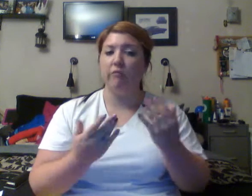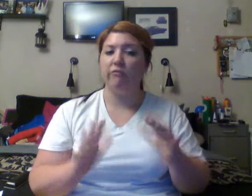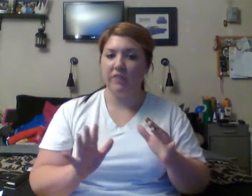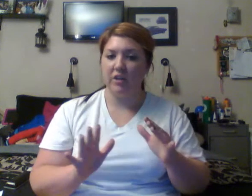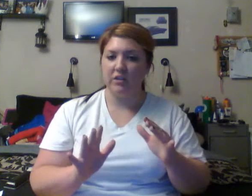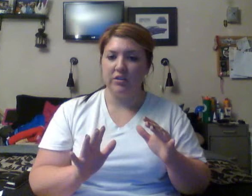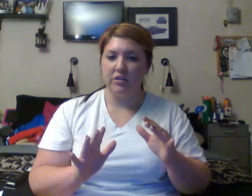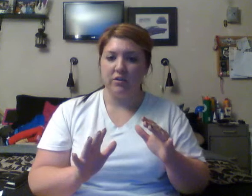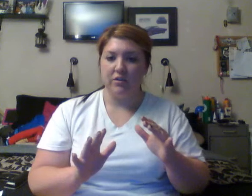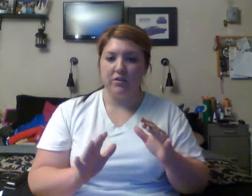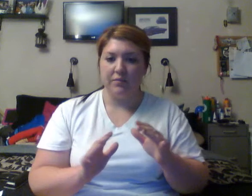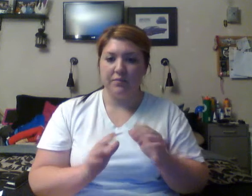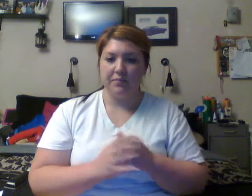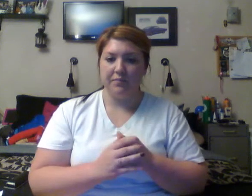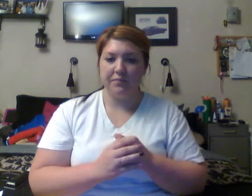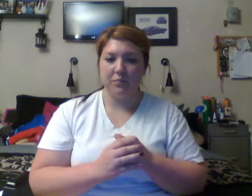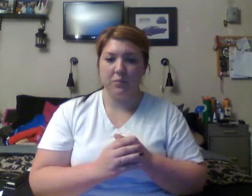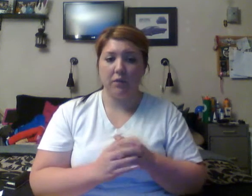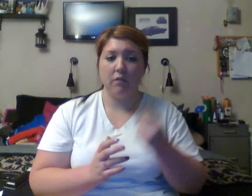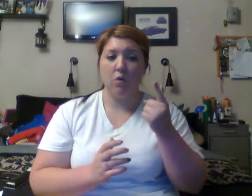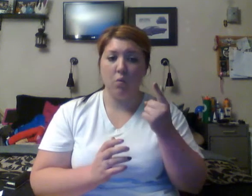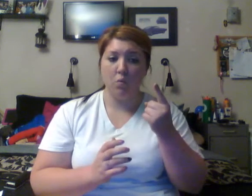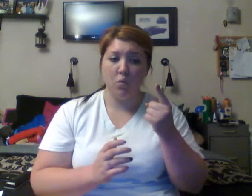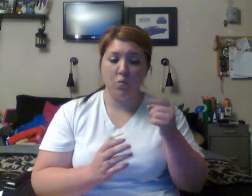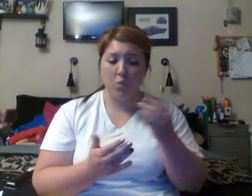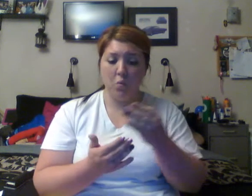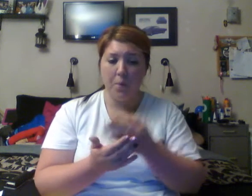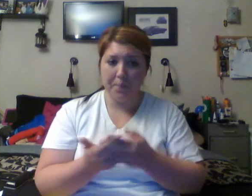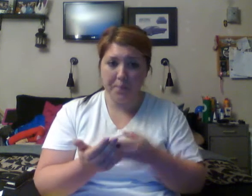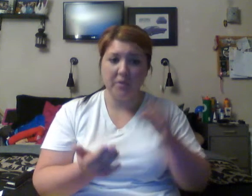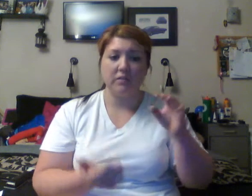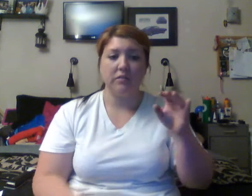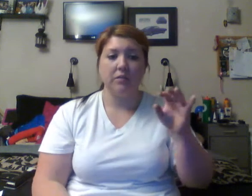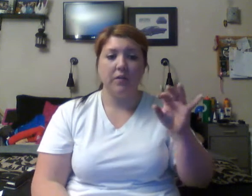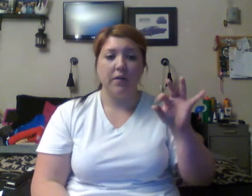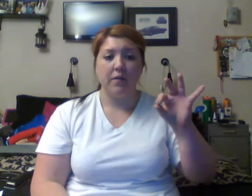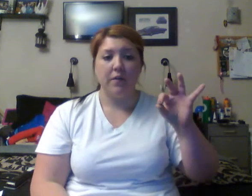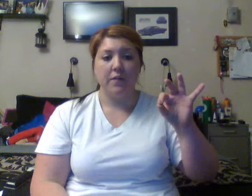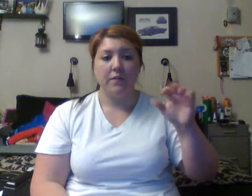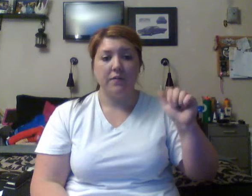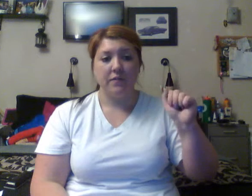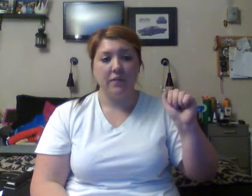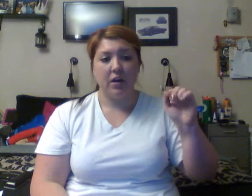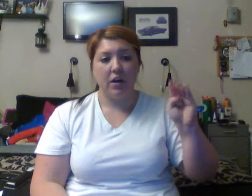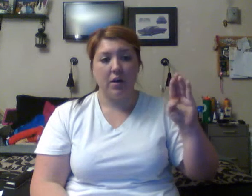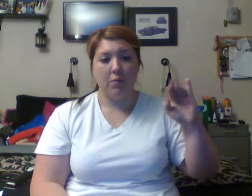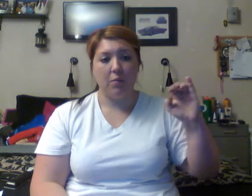of fabric, the back part of your dress, you're going to take it and you're going to lift up the